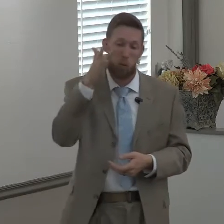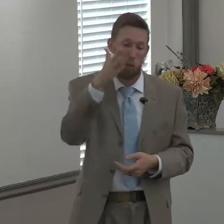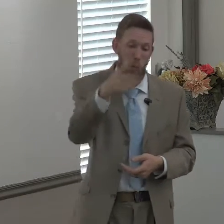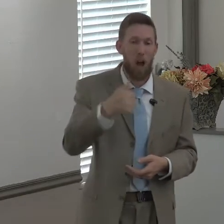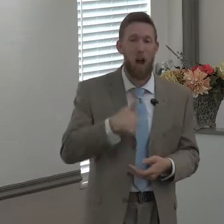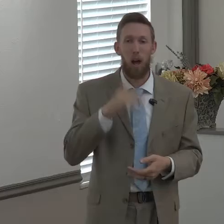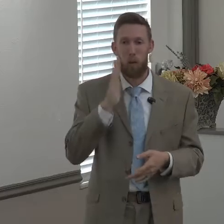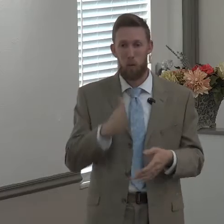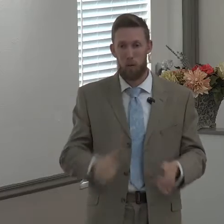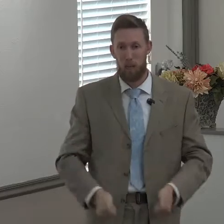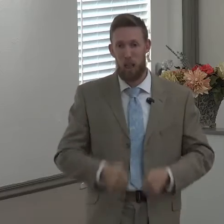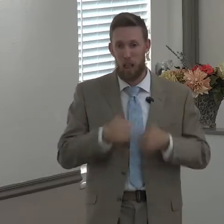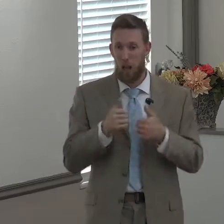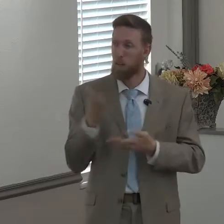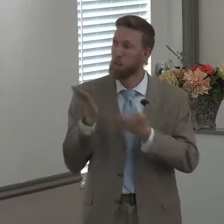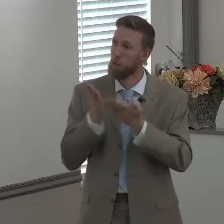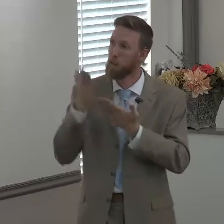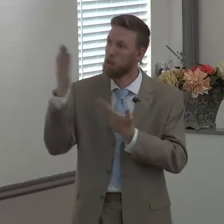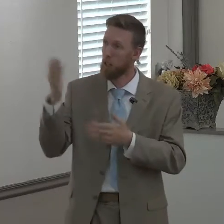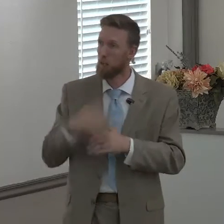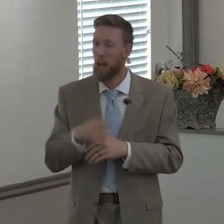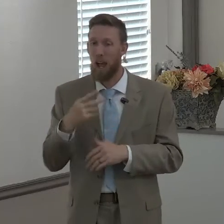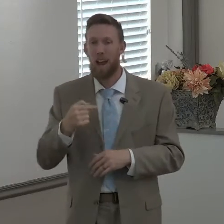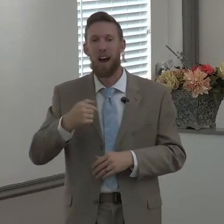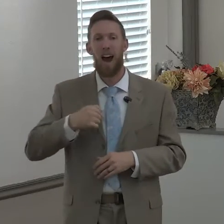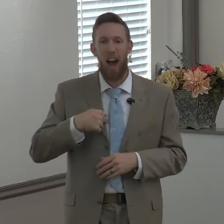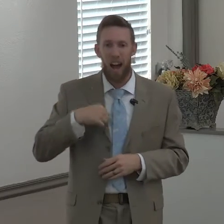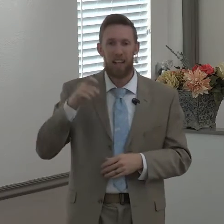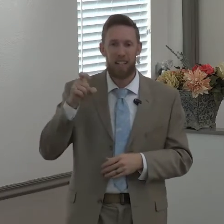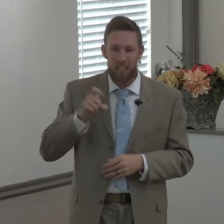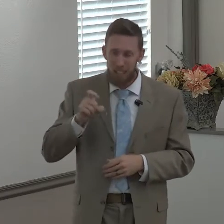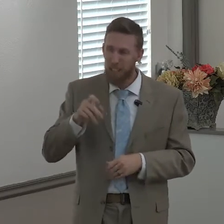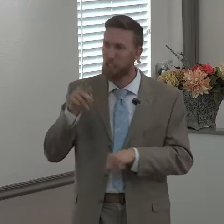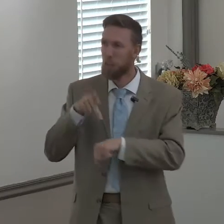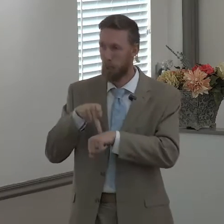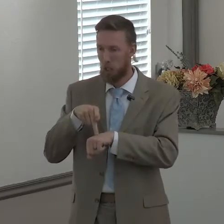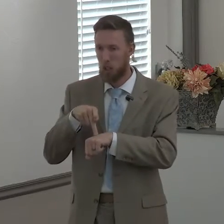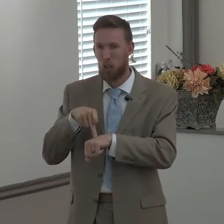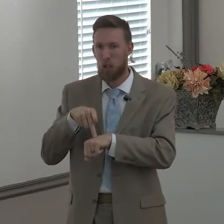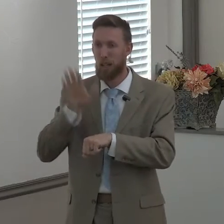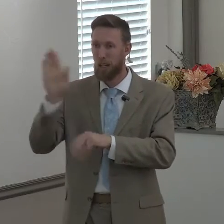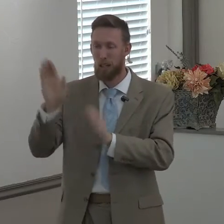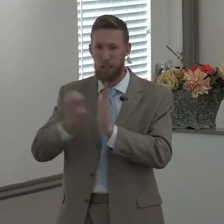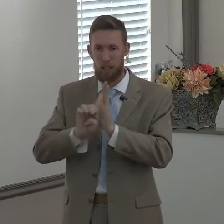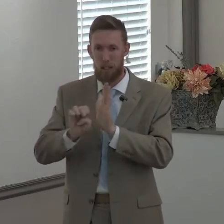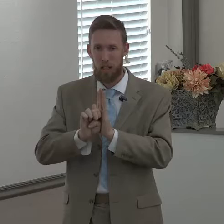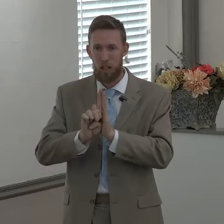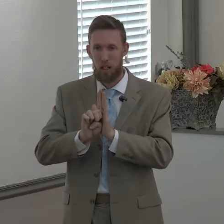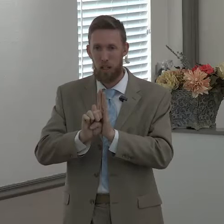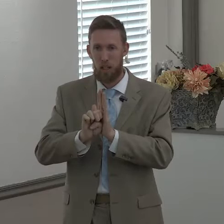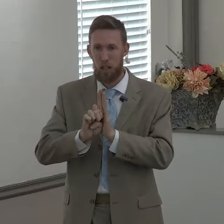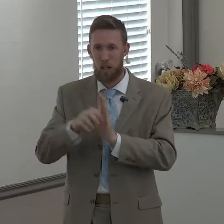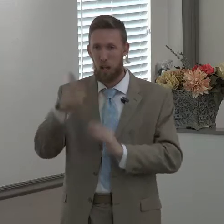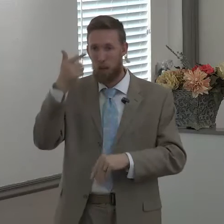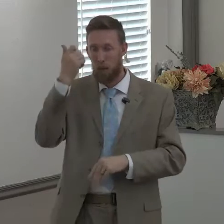Peter's in the Bible because God saw way down the line there'd be a Gary Randall.